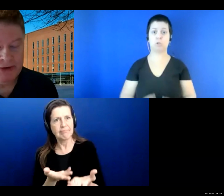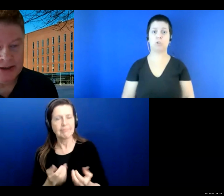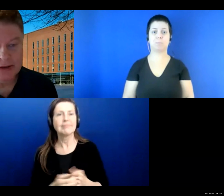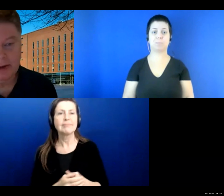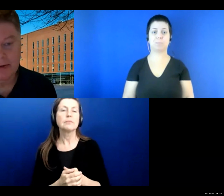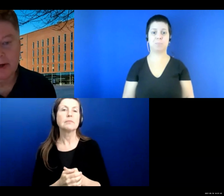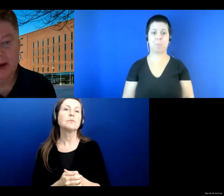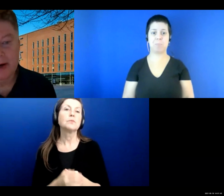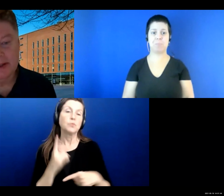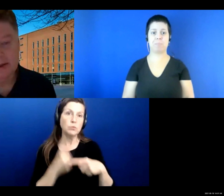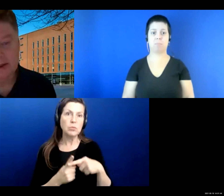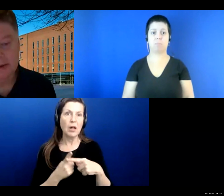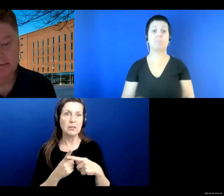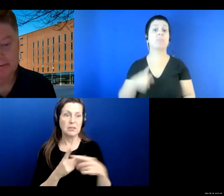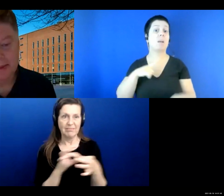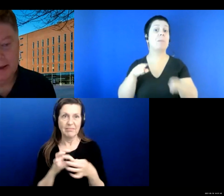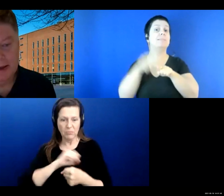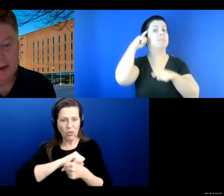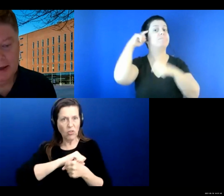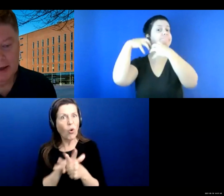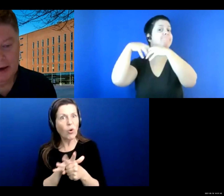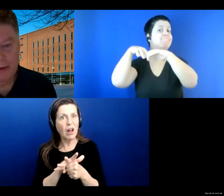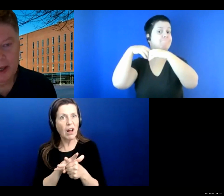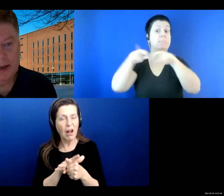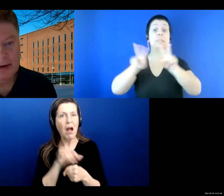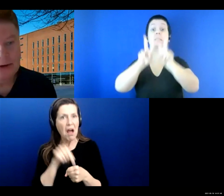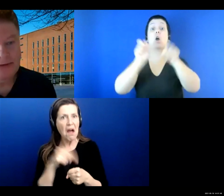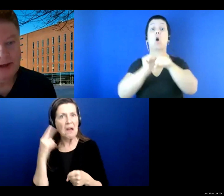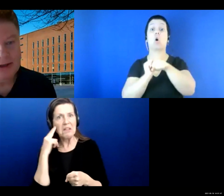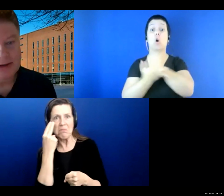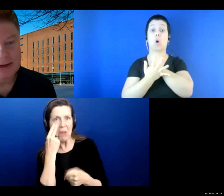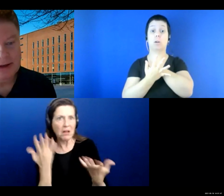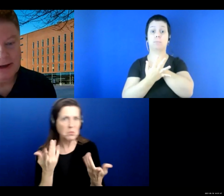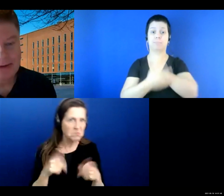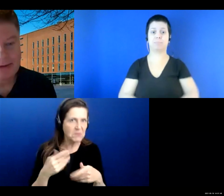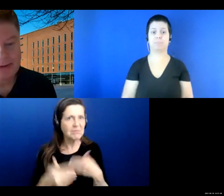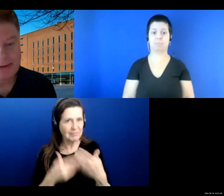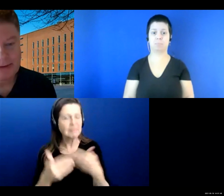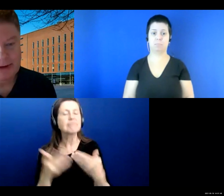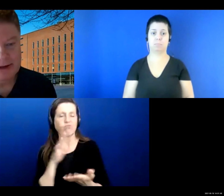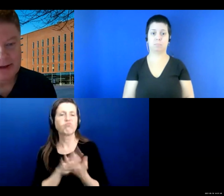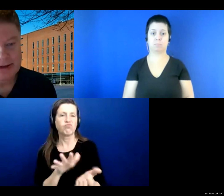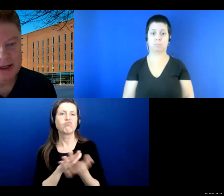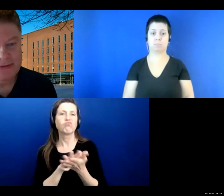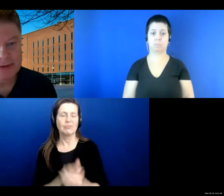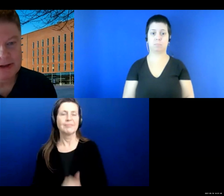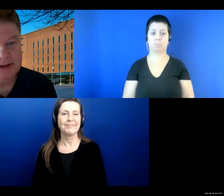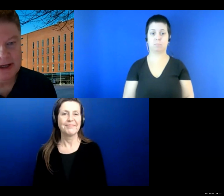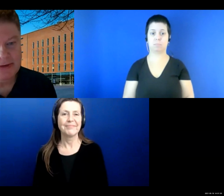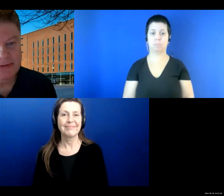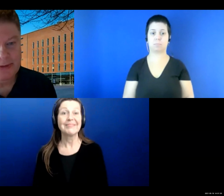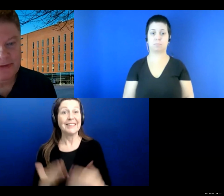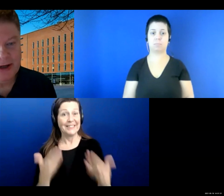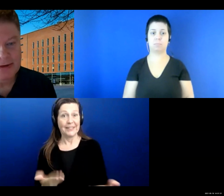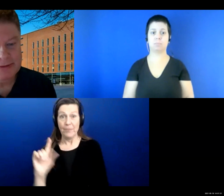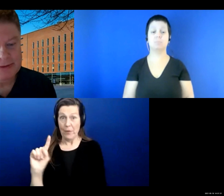some reflections on the coronavirus situation. Okay, with that, let's see the first